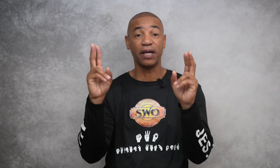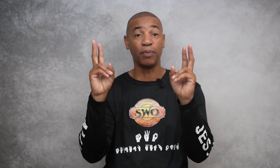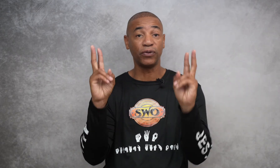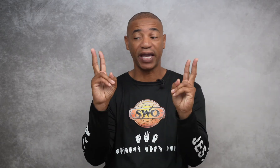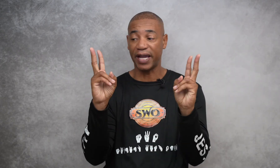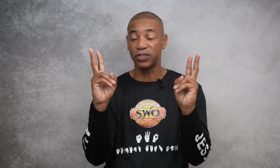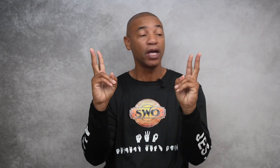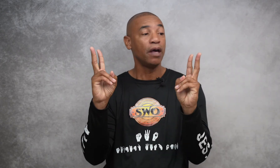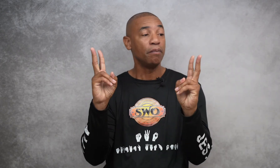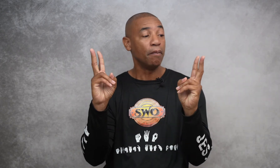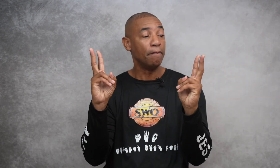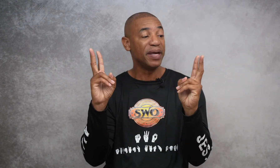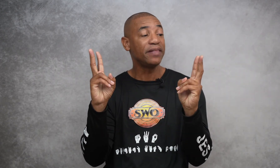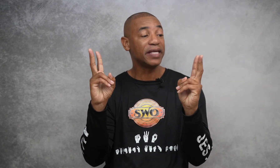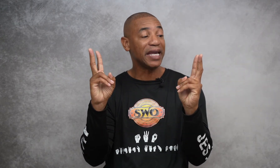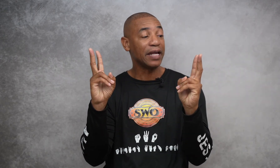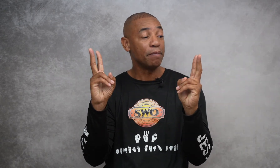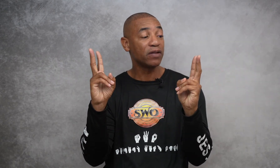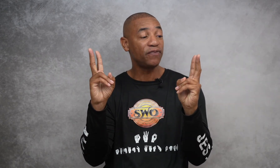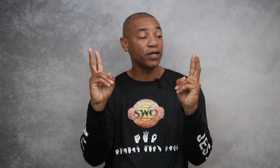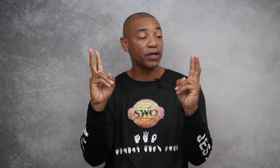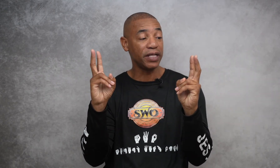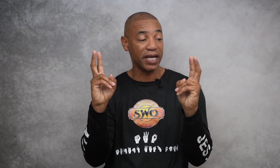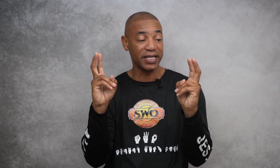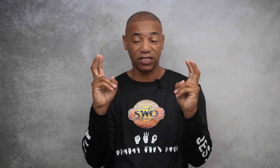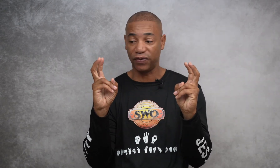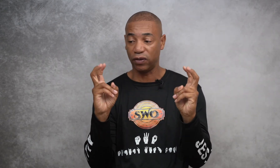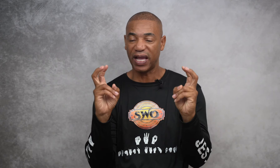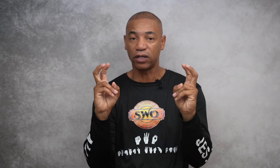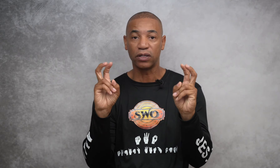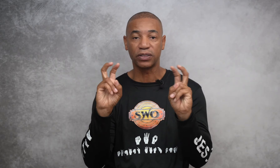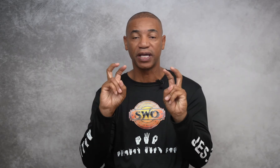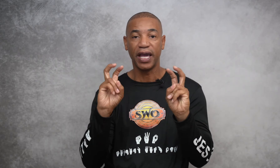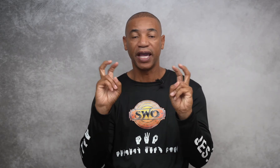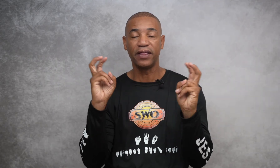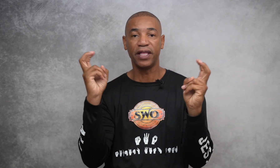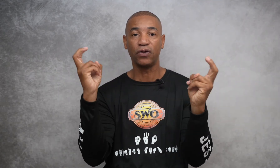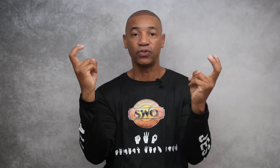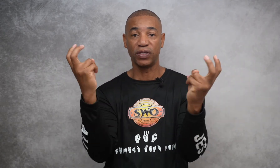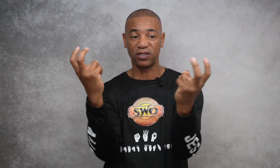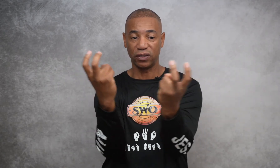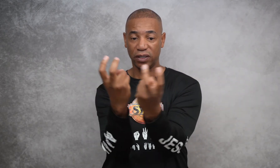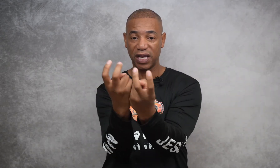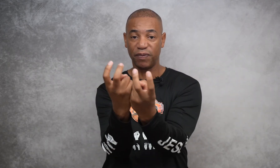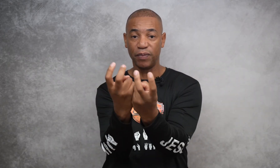both hands, bend the middle finger and the index finger like hooks, and then they'll do this type of motion.